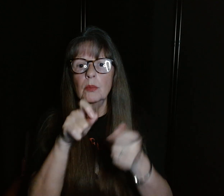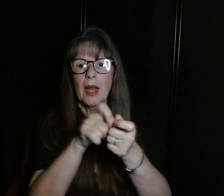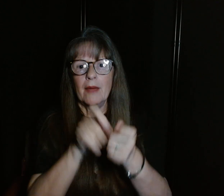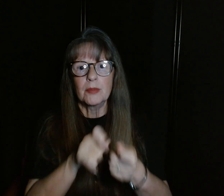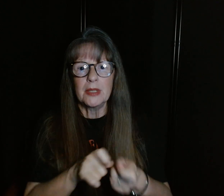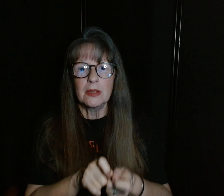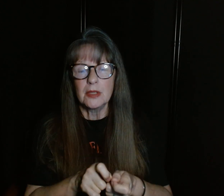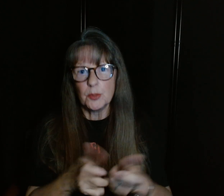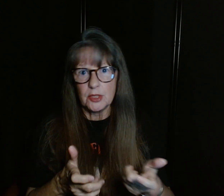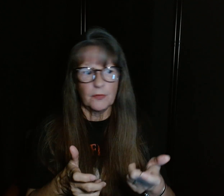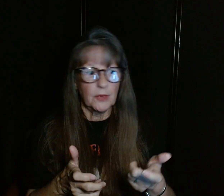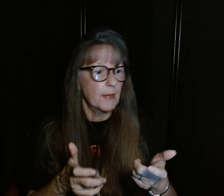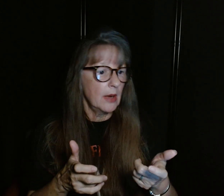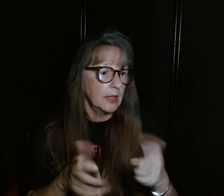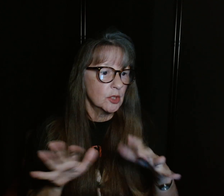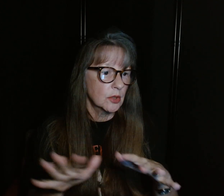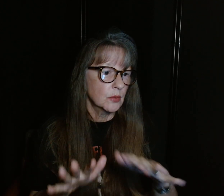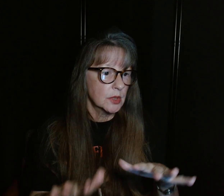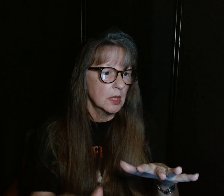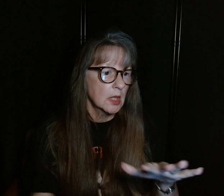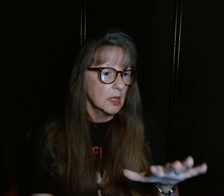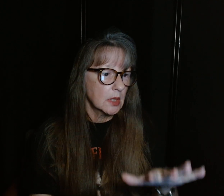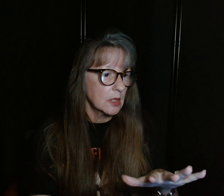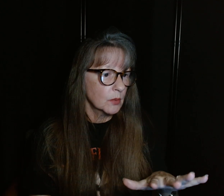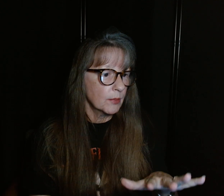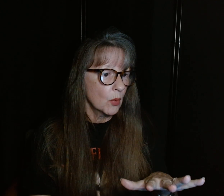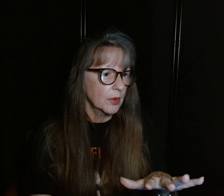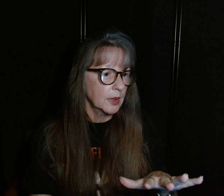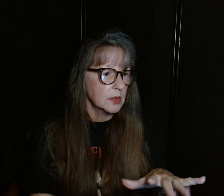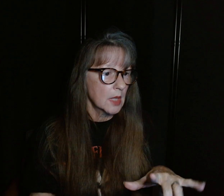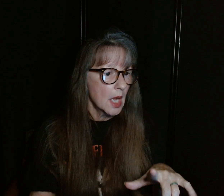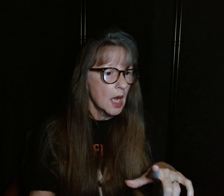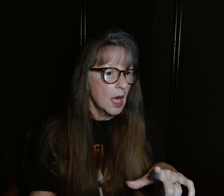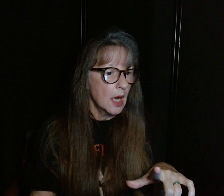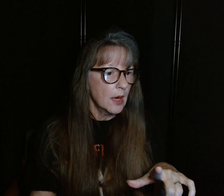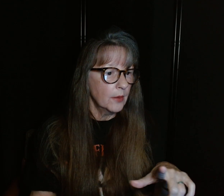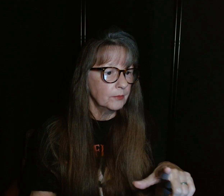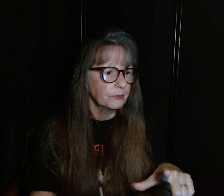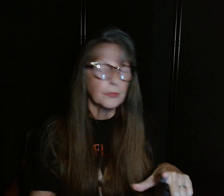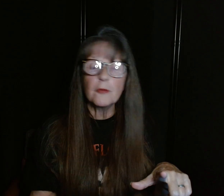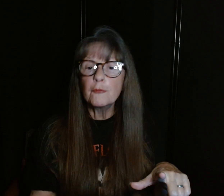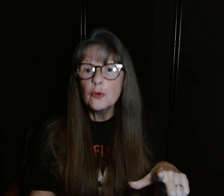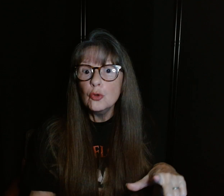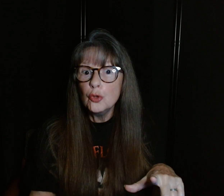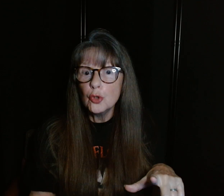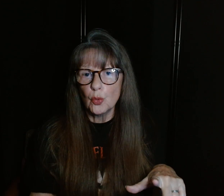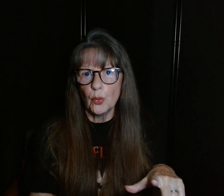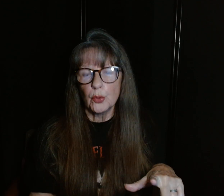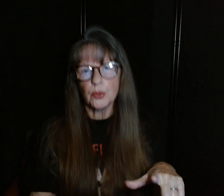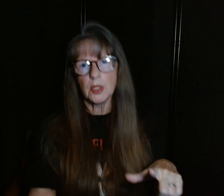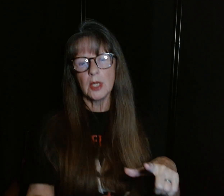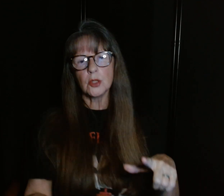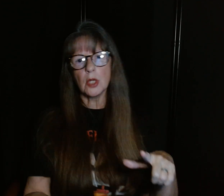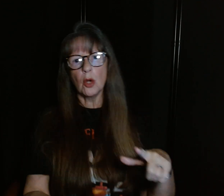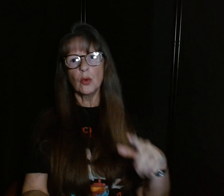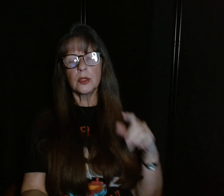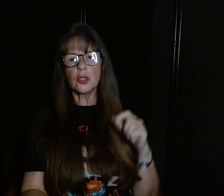have to be specific about each of those things, what porn is. Um, Food disorders. So,